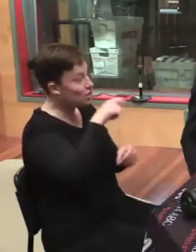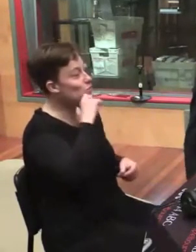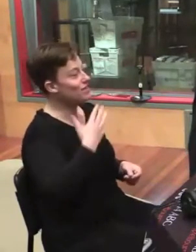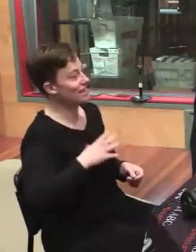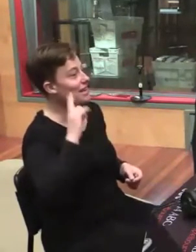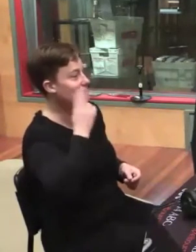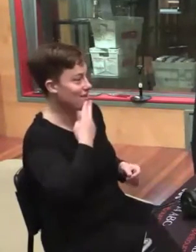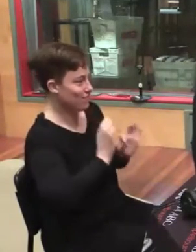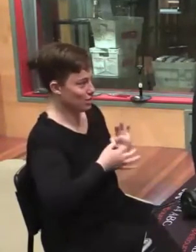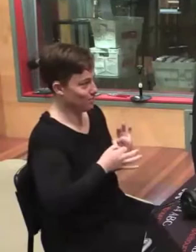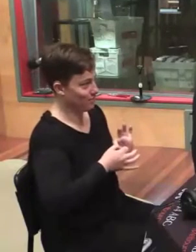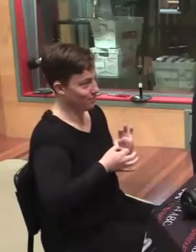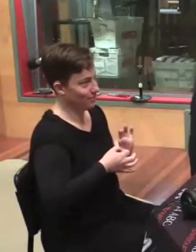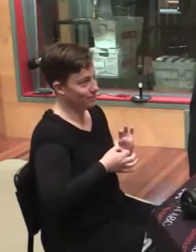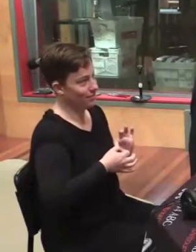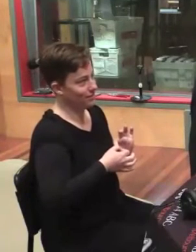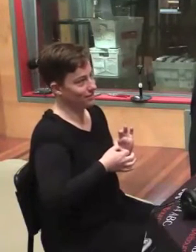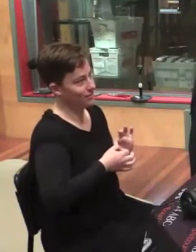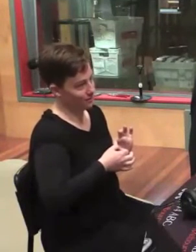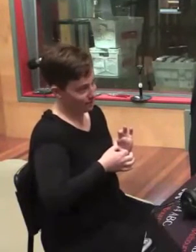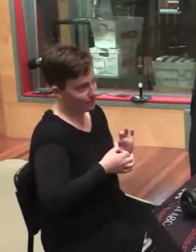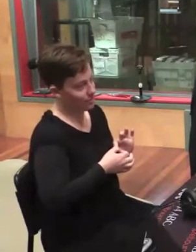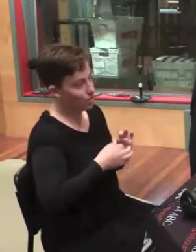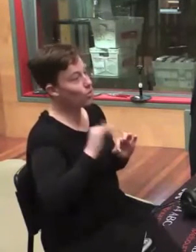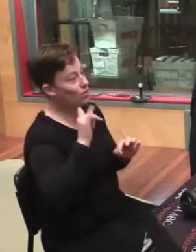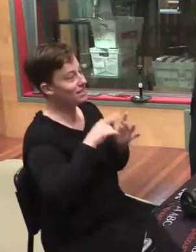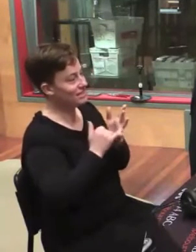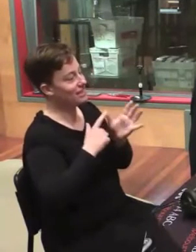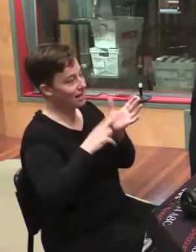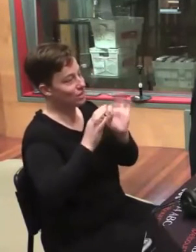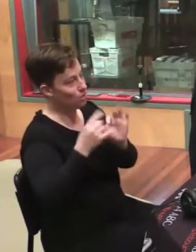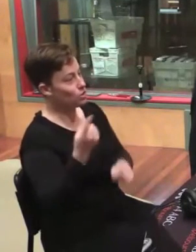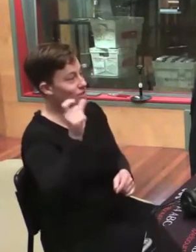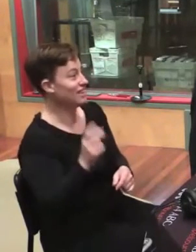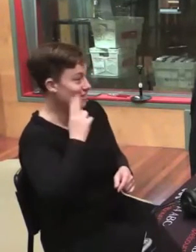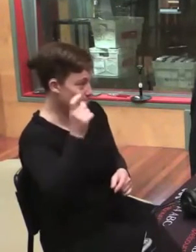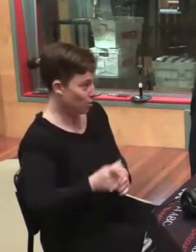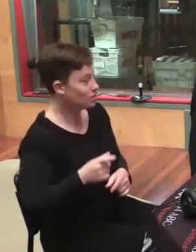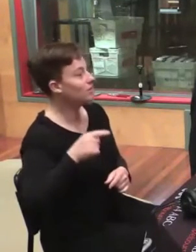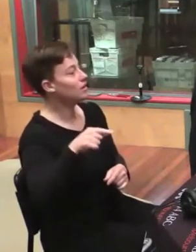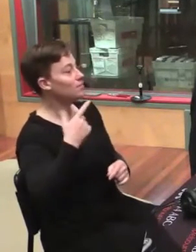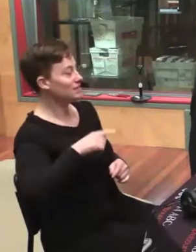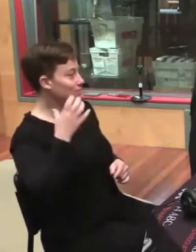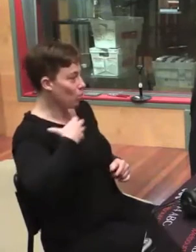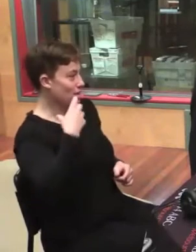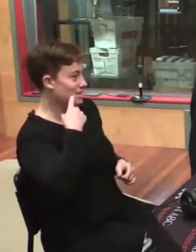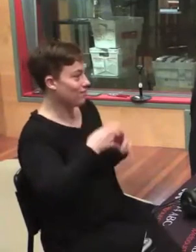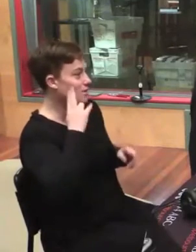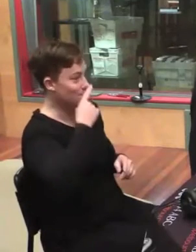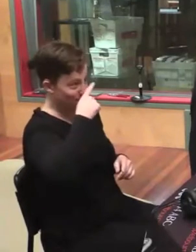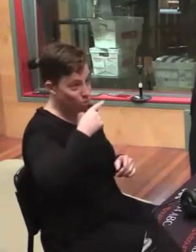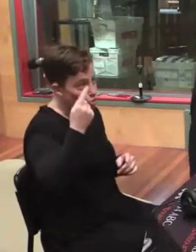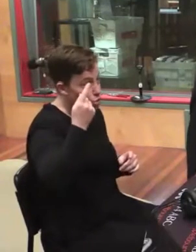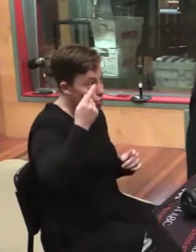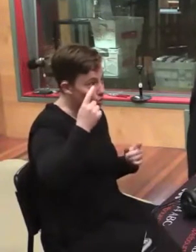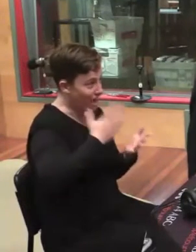Yeah, look, I think in that situation you'd probably work with an interpreter who is themselves deaf. So someone we call a deaf interpreter. Right. So we'd have that deaf